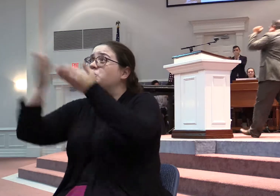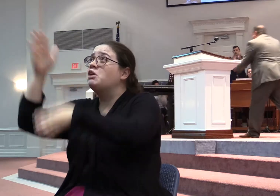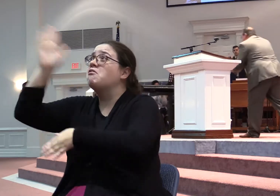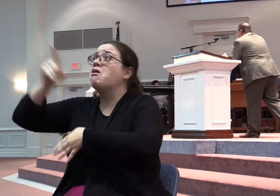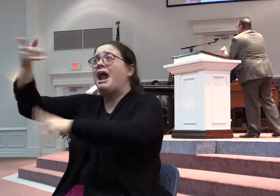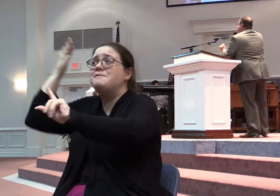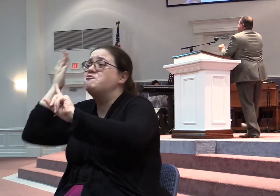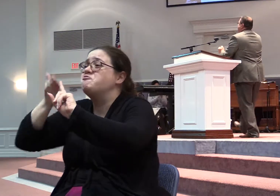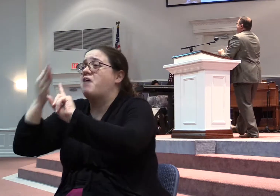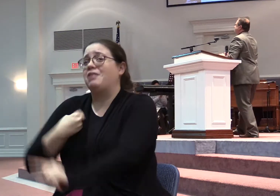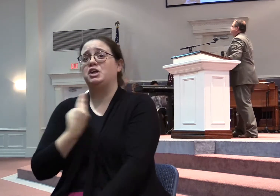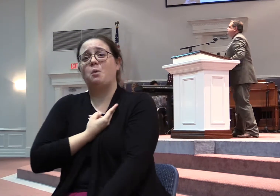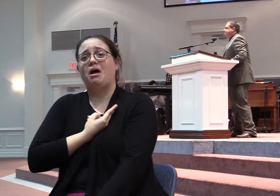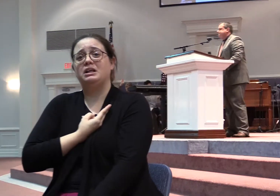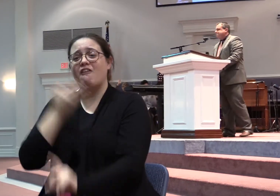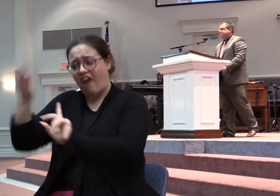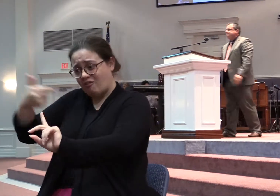been faithful.